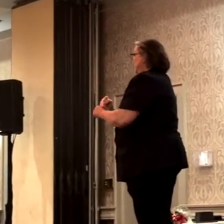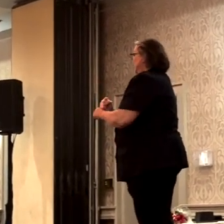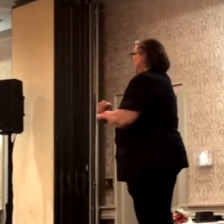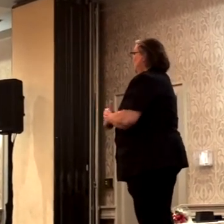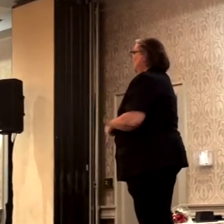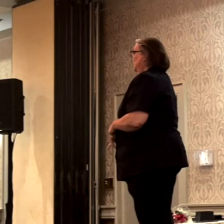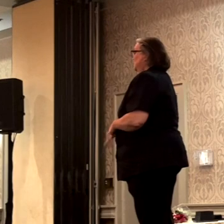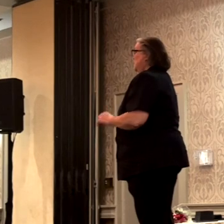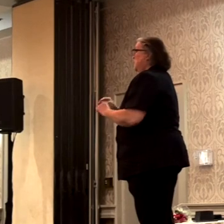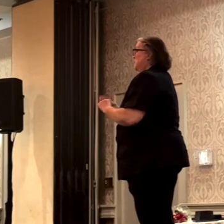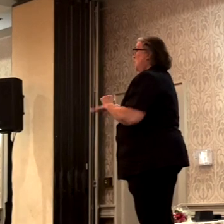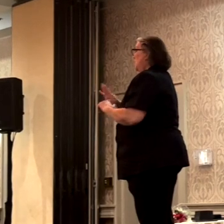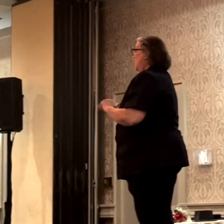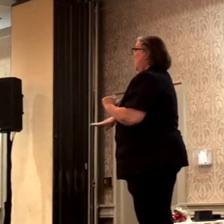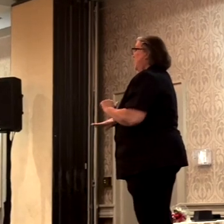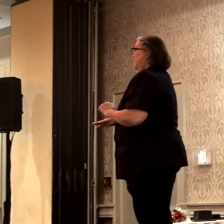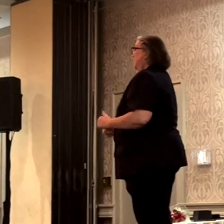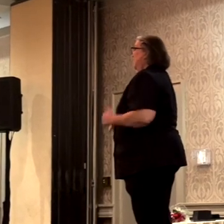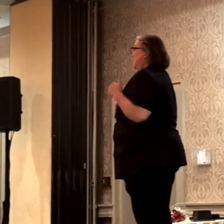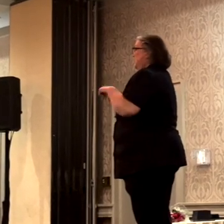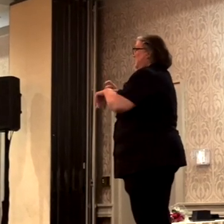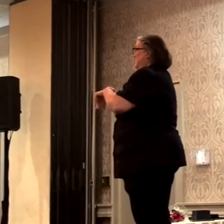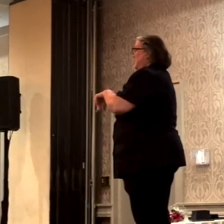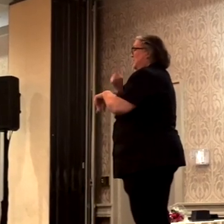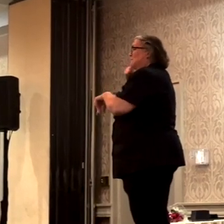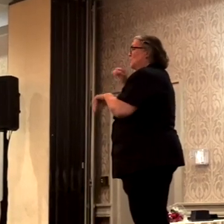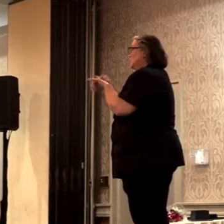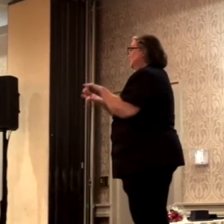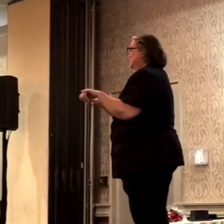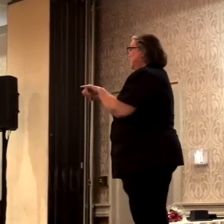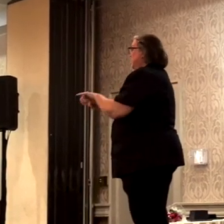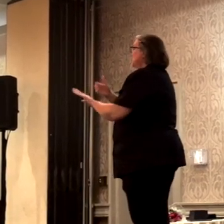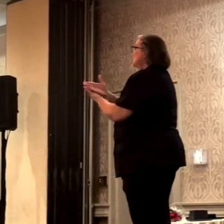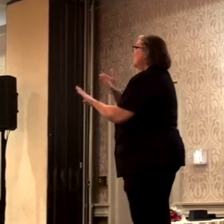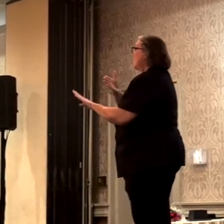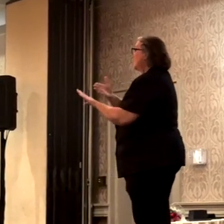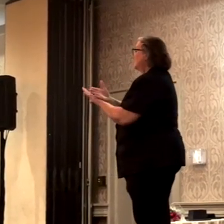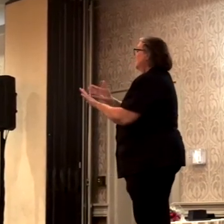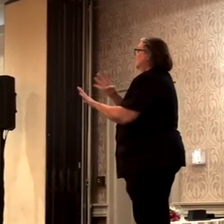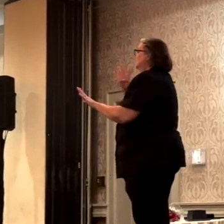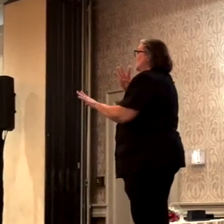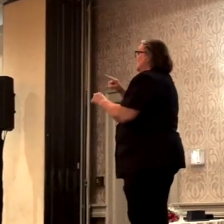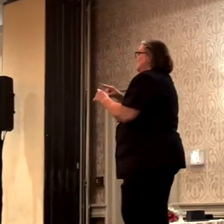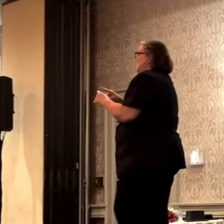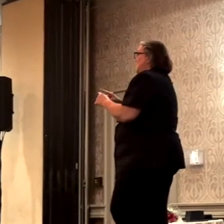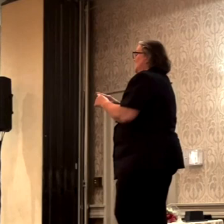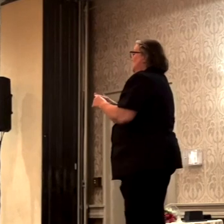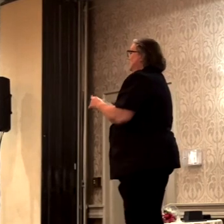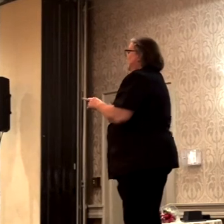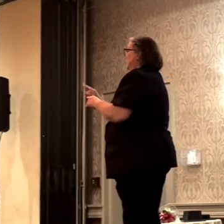more than a lifetime of the same prior referred to 1Ls.